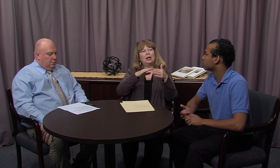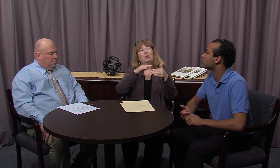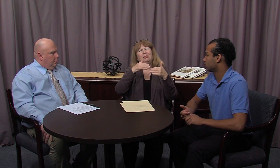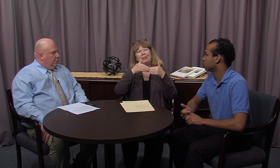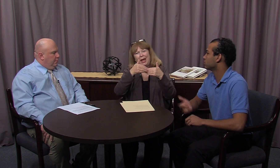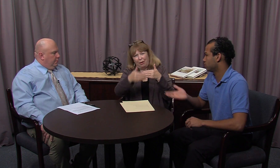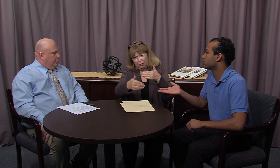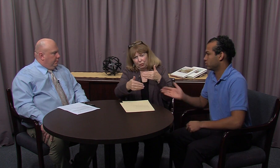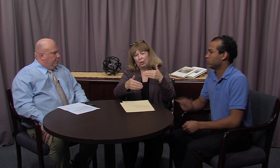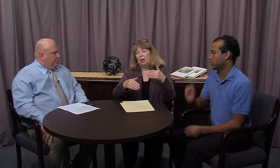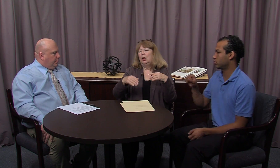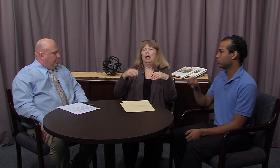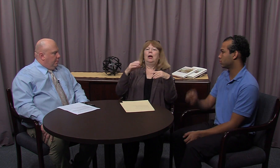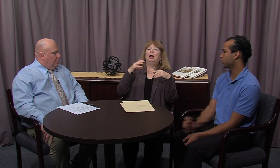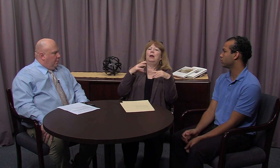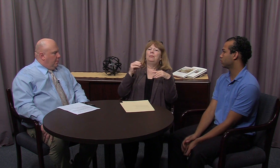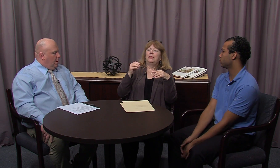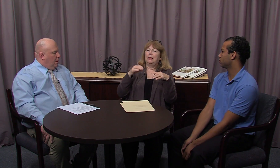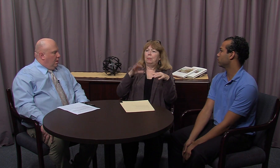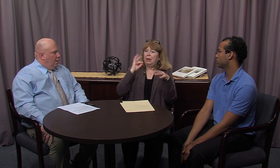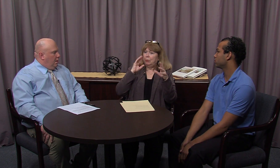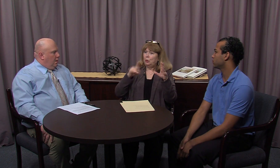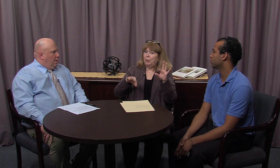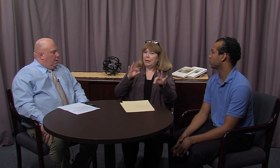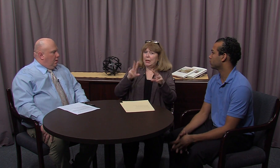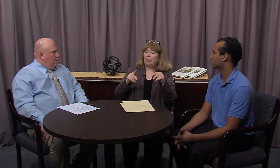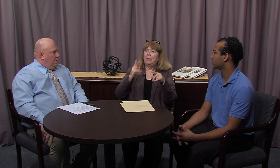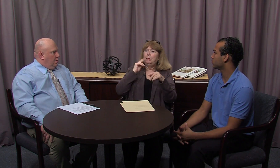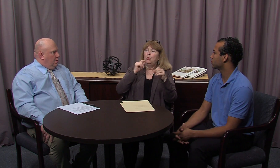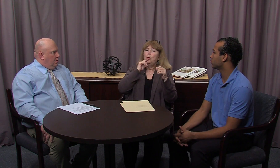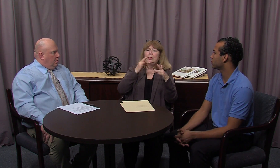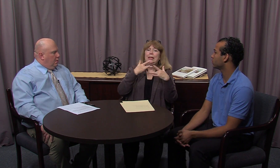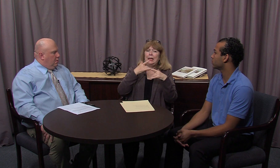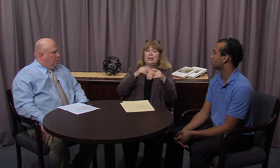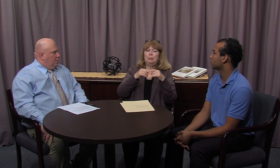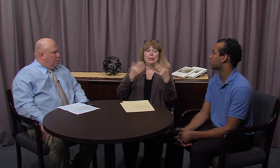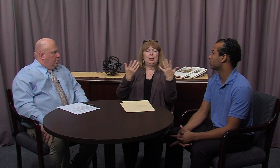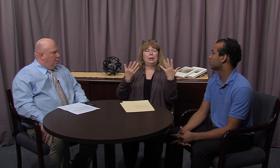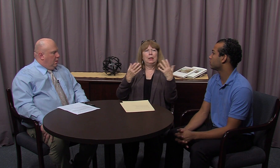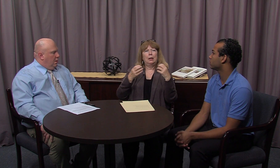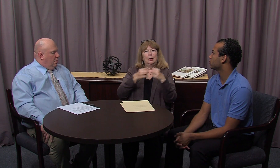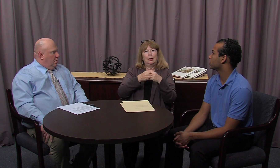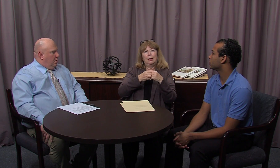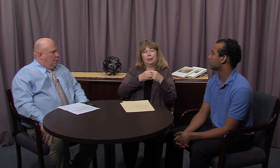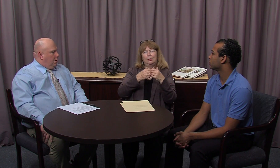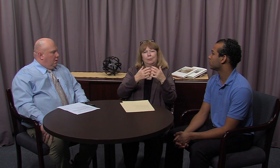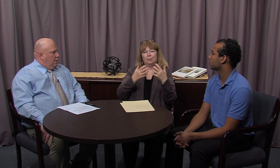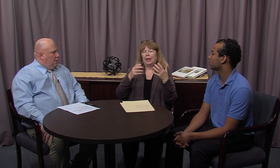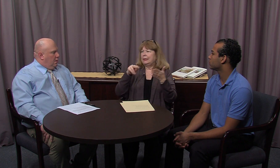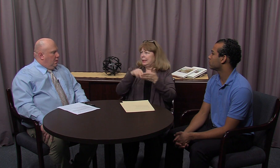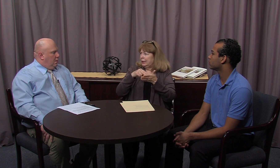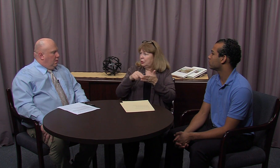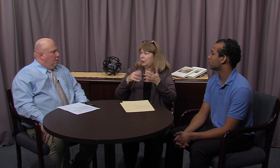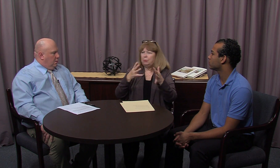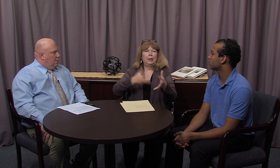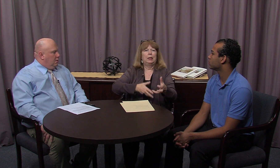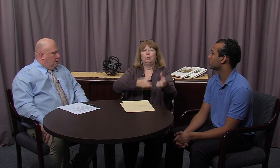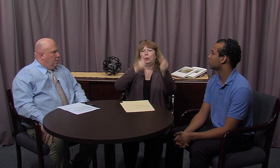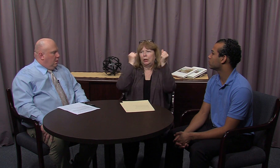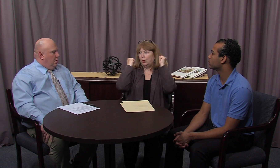come after. People do pick it up. People who tend to be like dancers pick it up really quick.